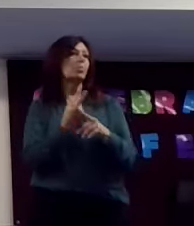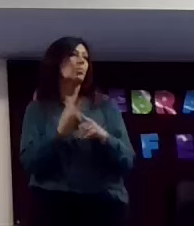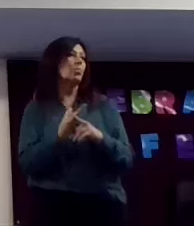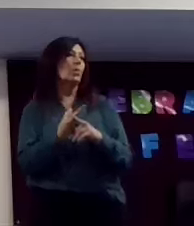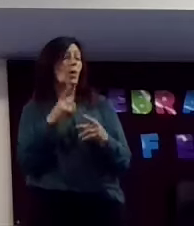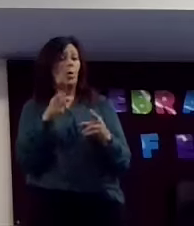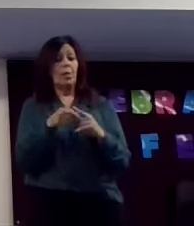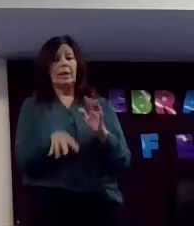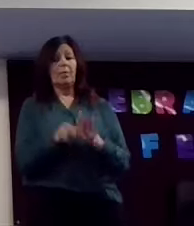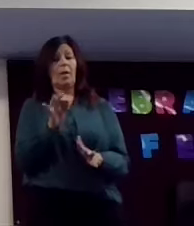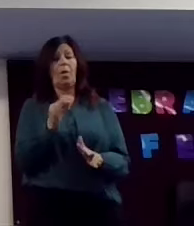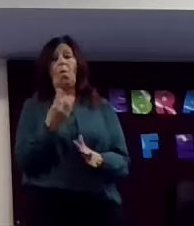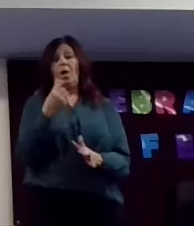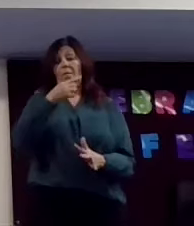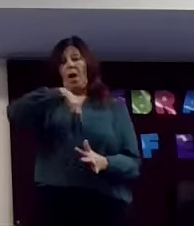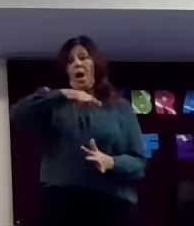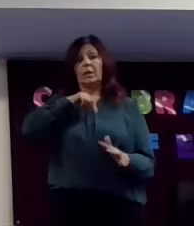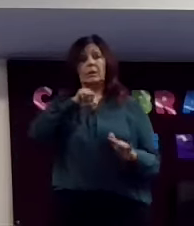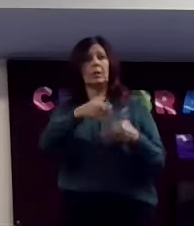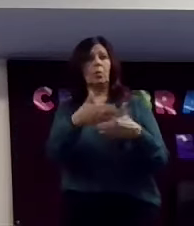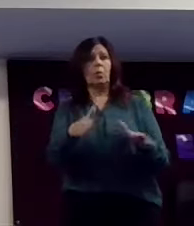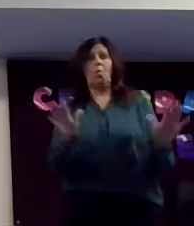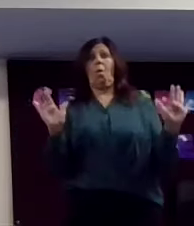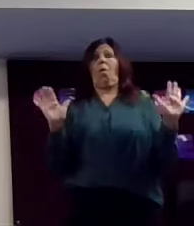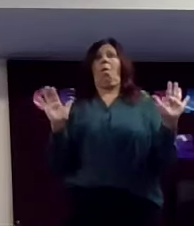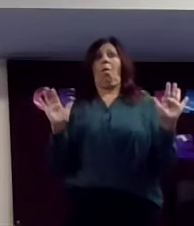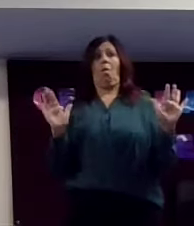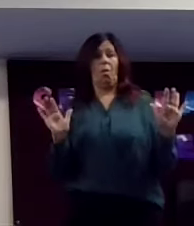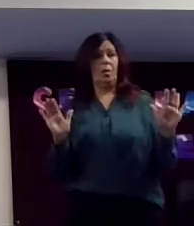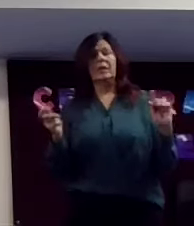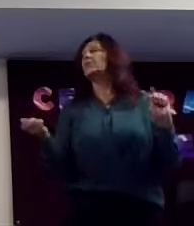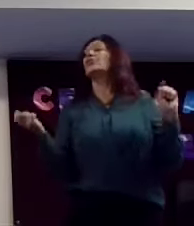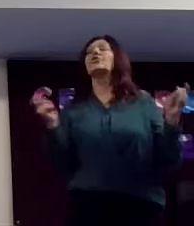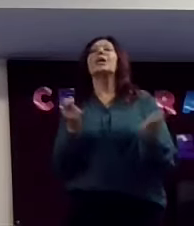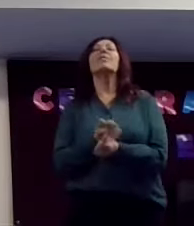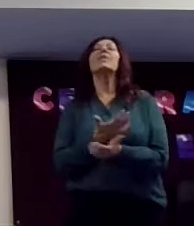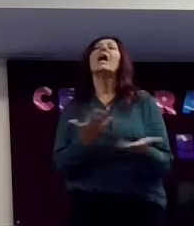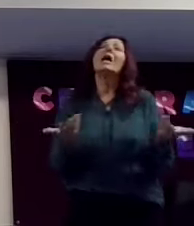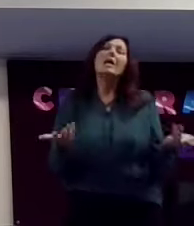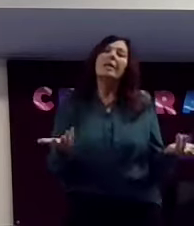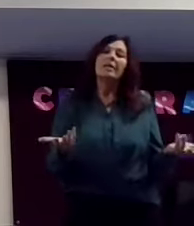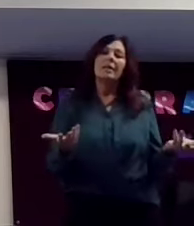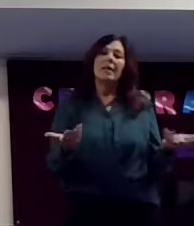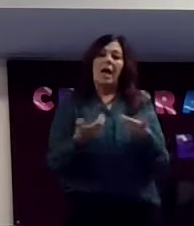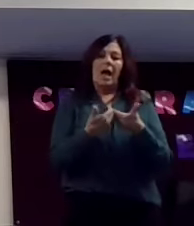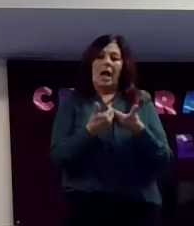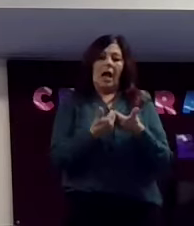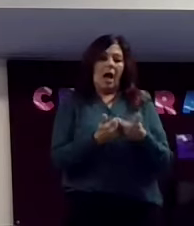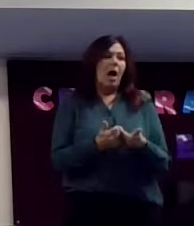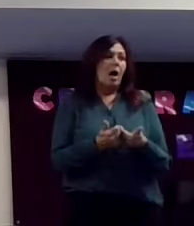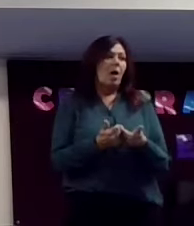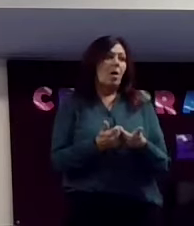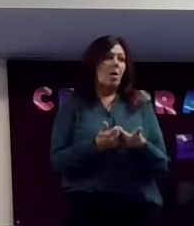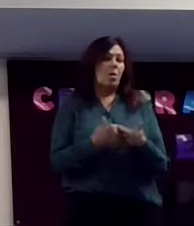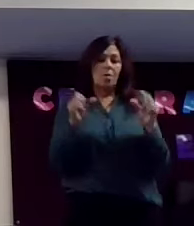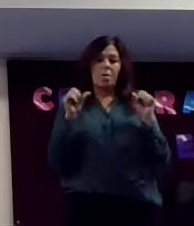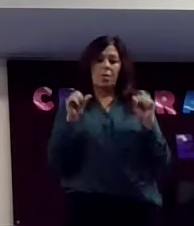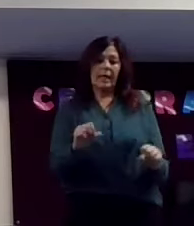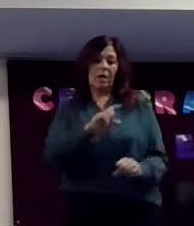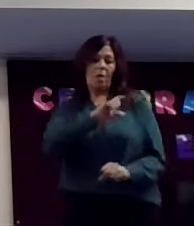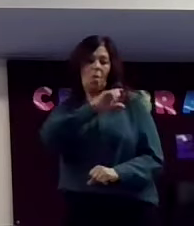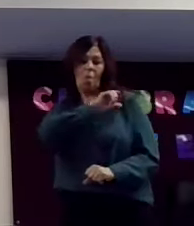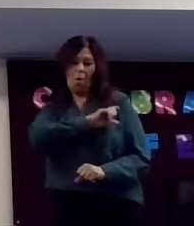And once they find out that one of us is in the room, like that, it just changes. How can the